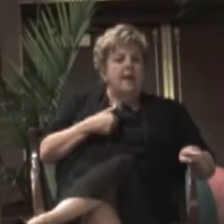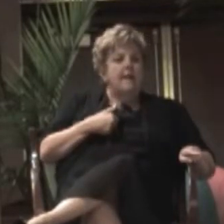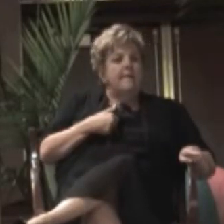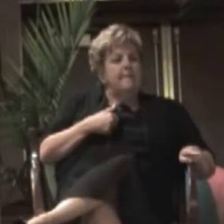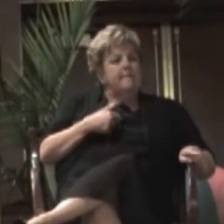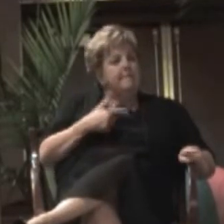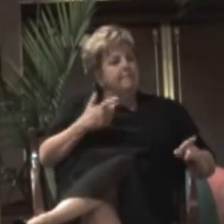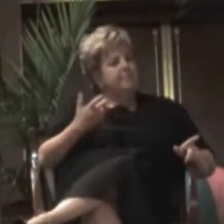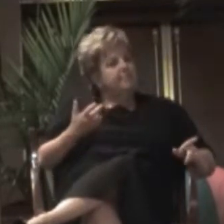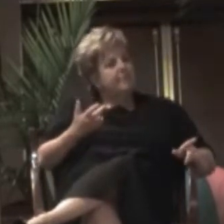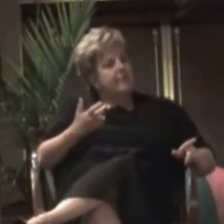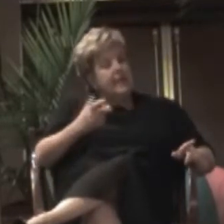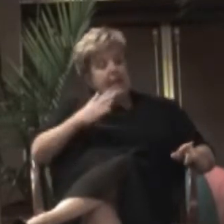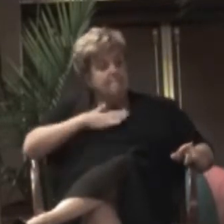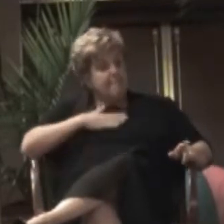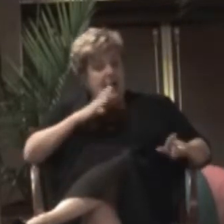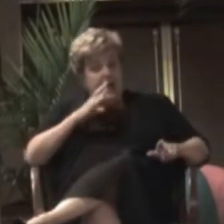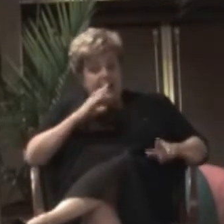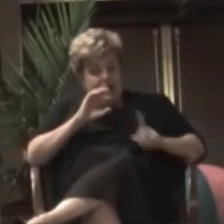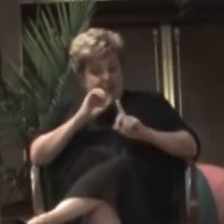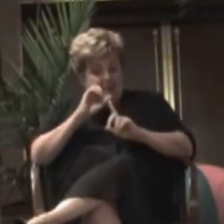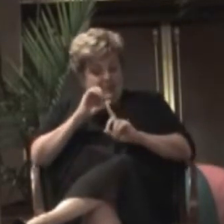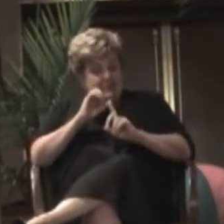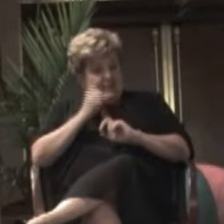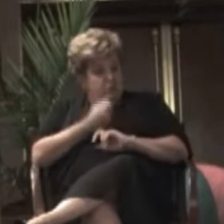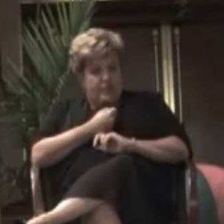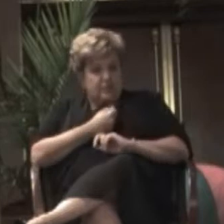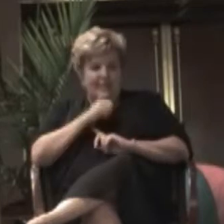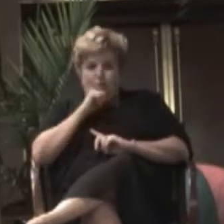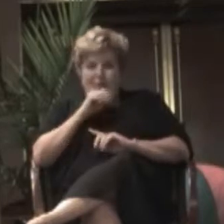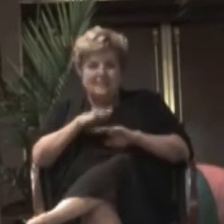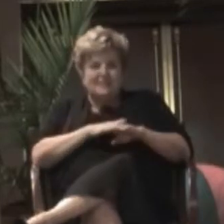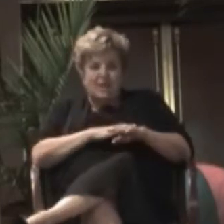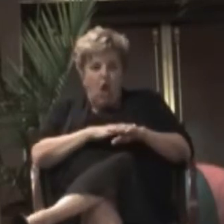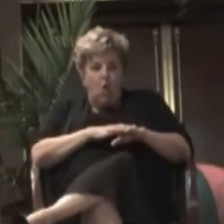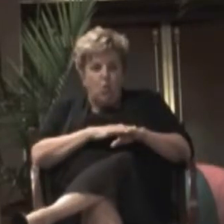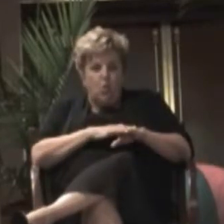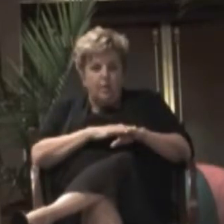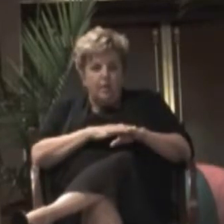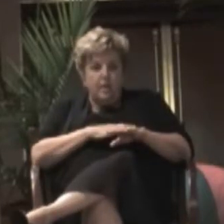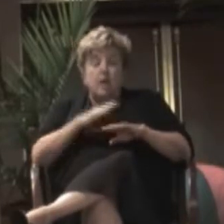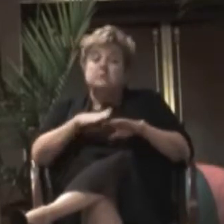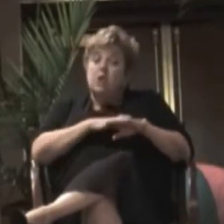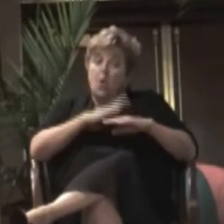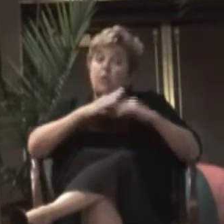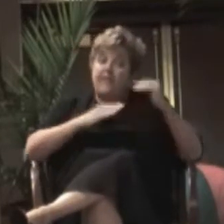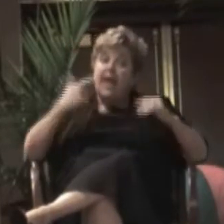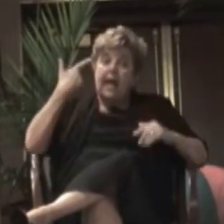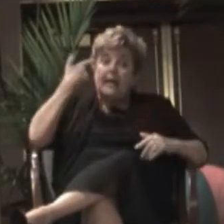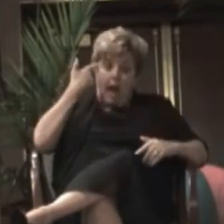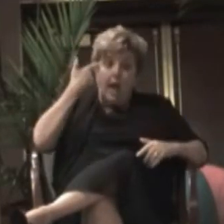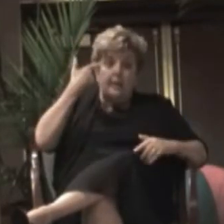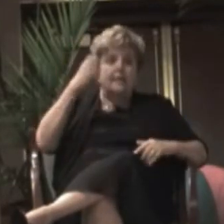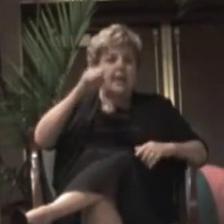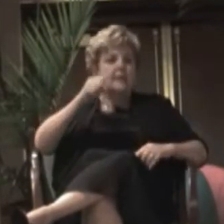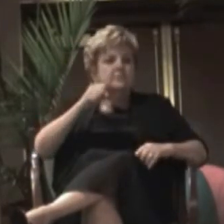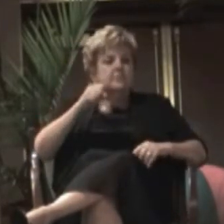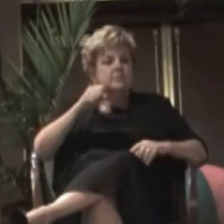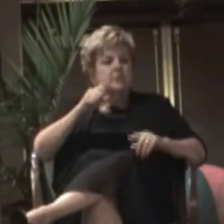wasn't a slow form. It was slower than a gun, but I think in my twisted logic, the best I could tell, I